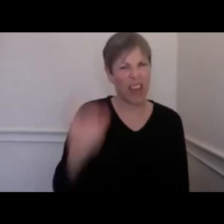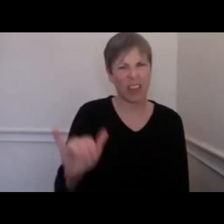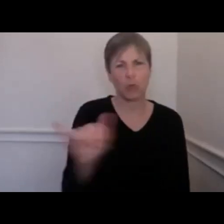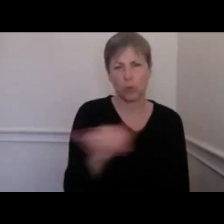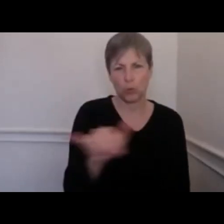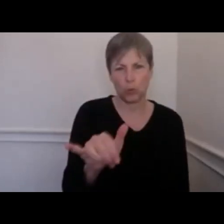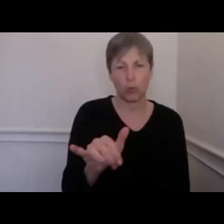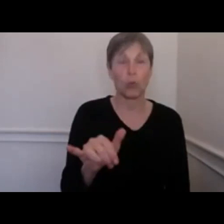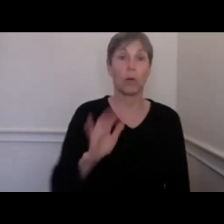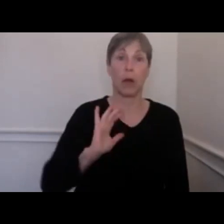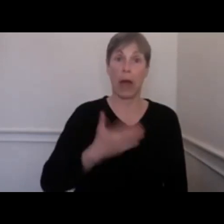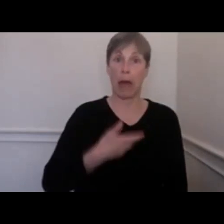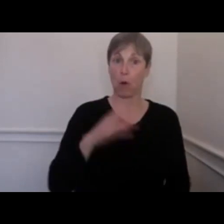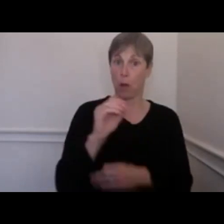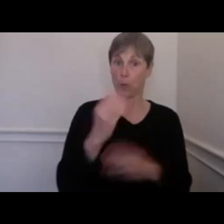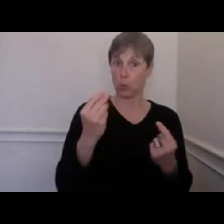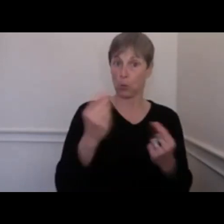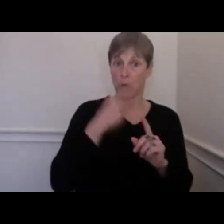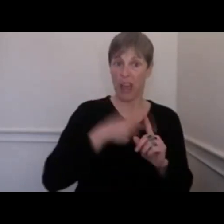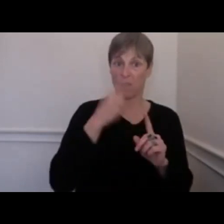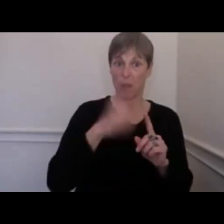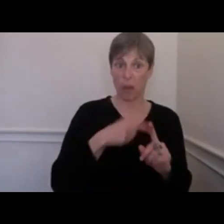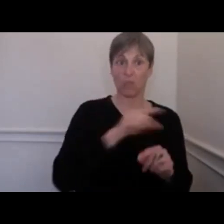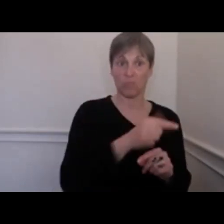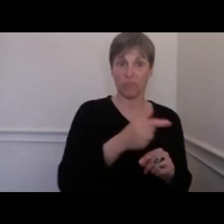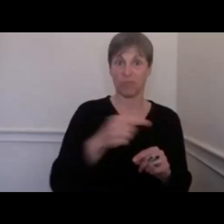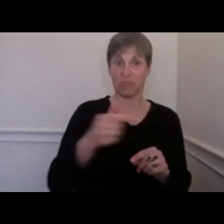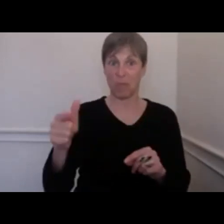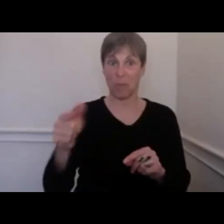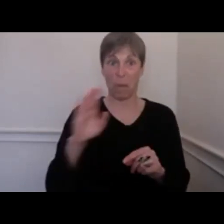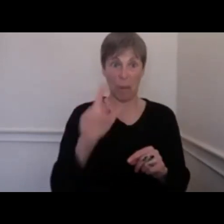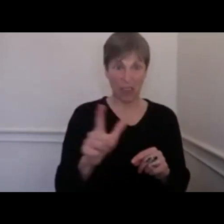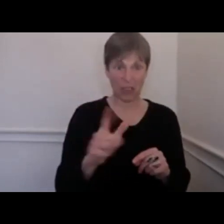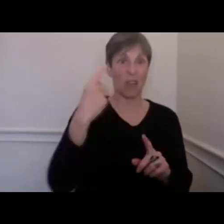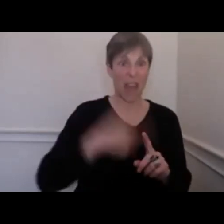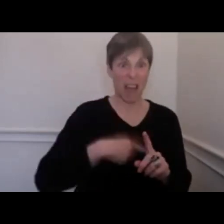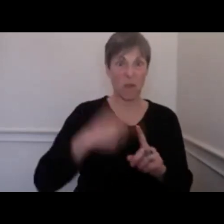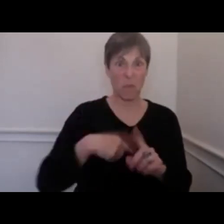at Fruition so that we're constantly harvesting the freshest,